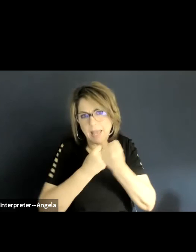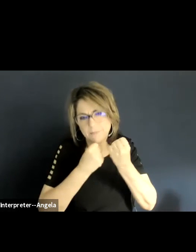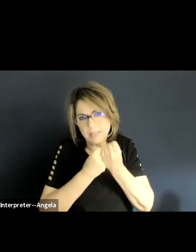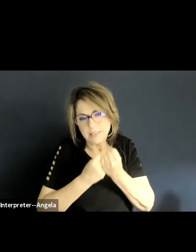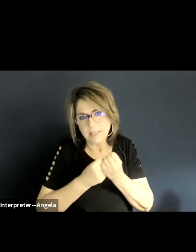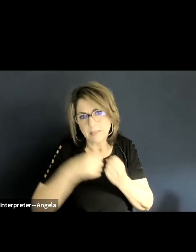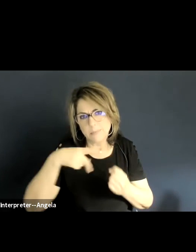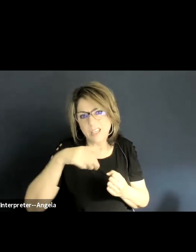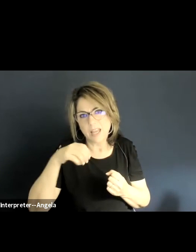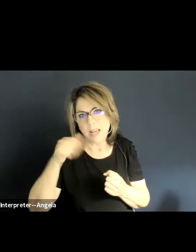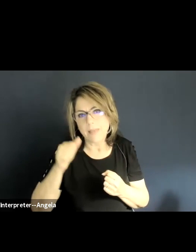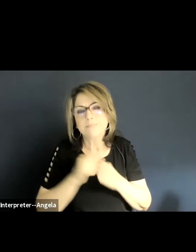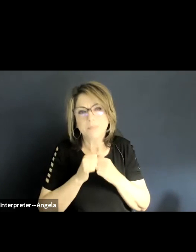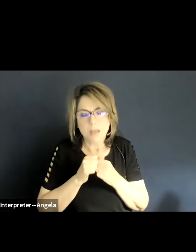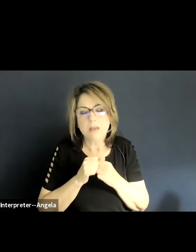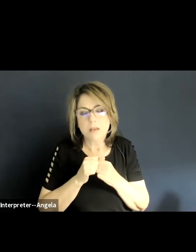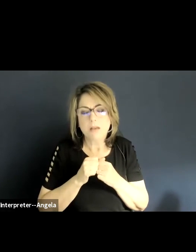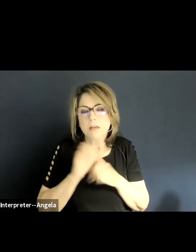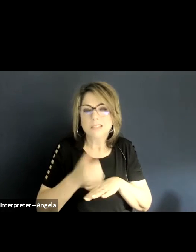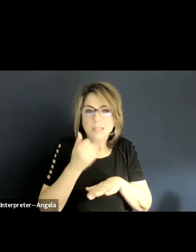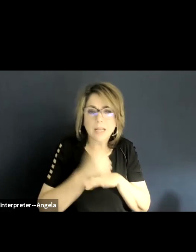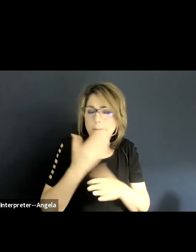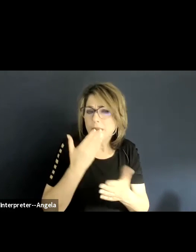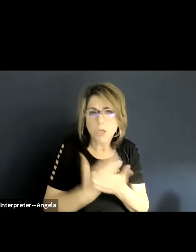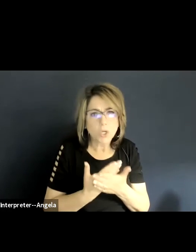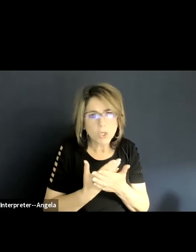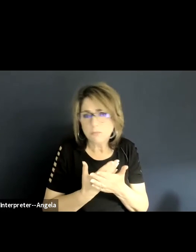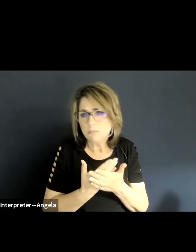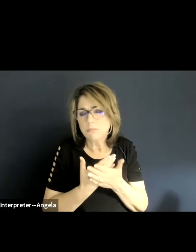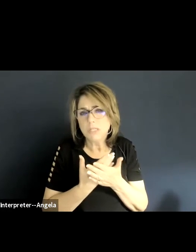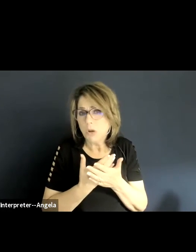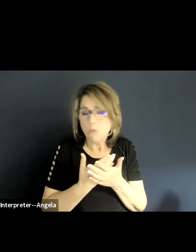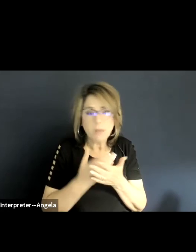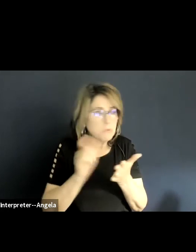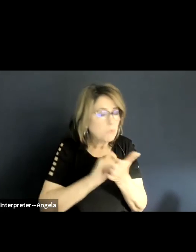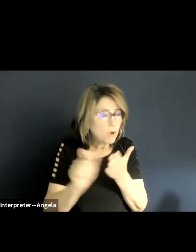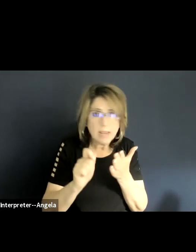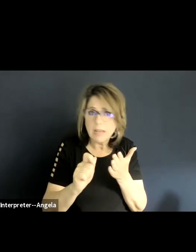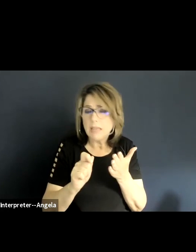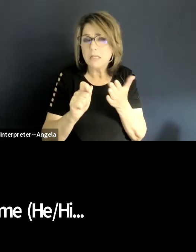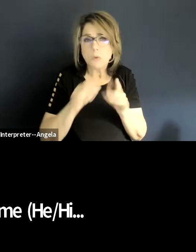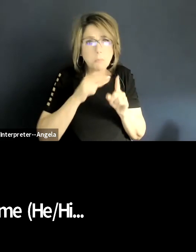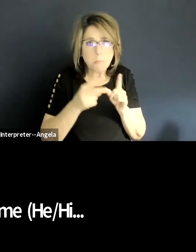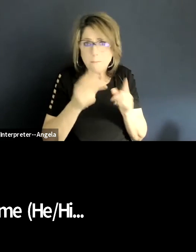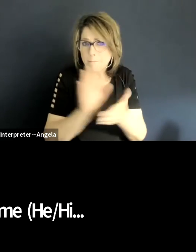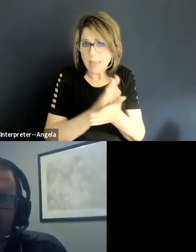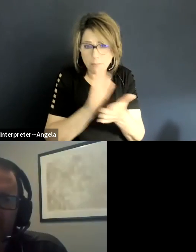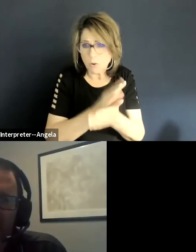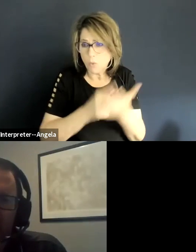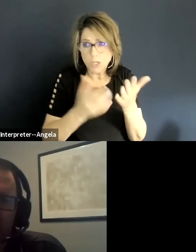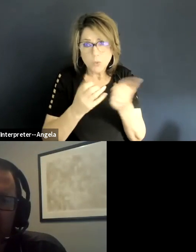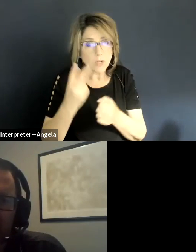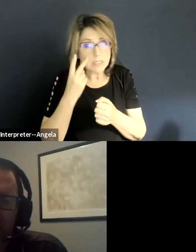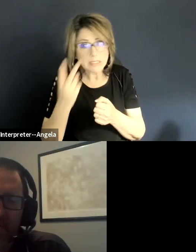good platform of a position paper on what you're wanting to see from